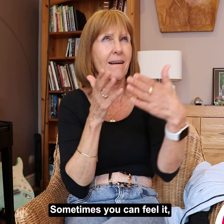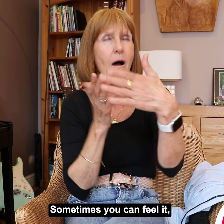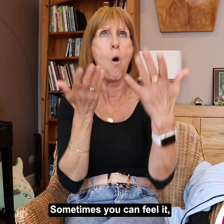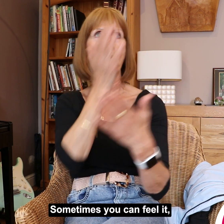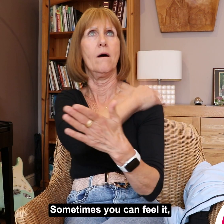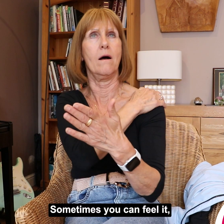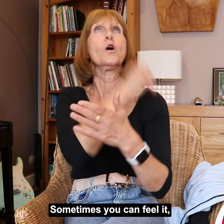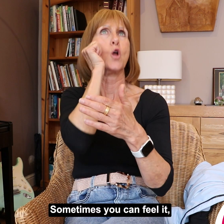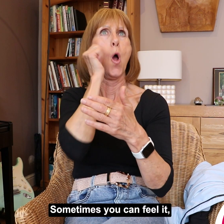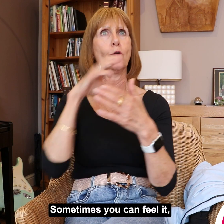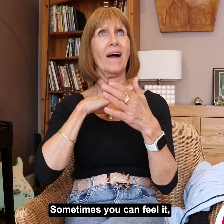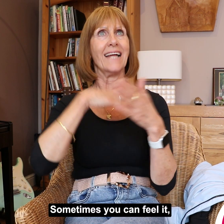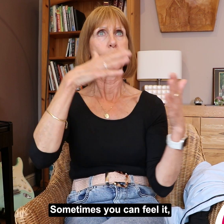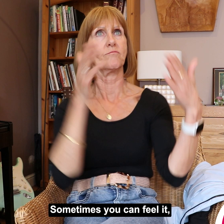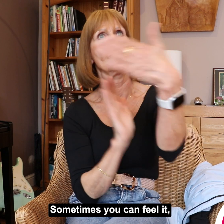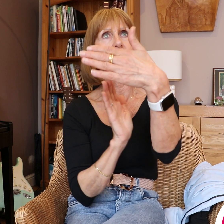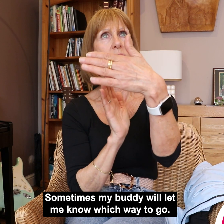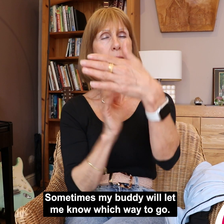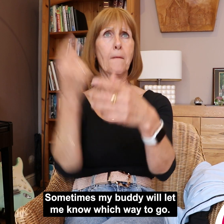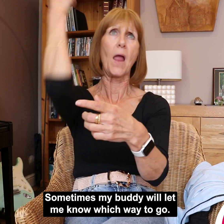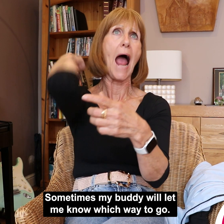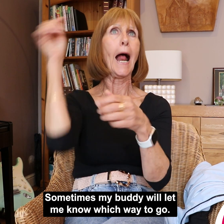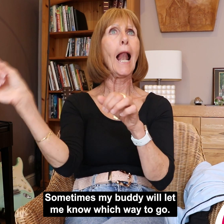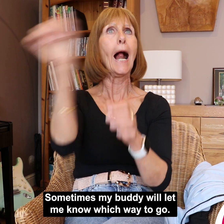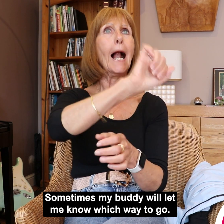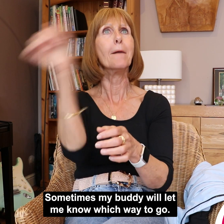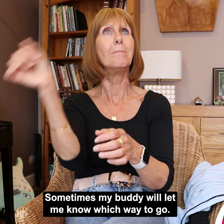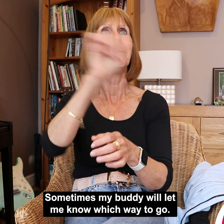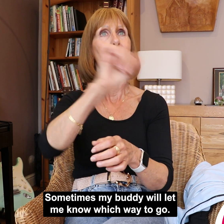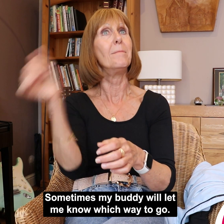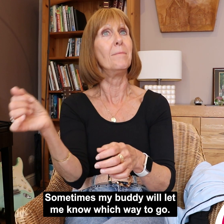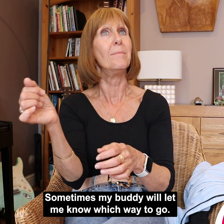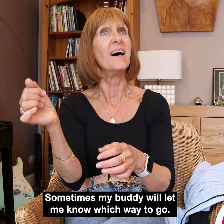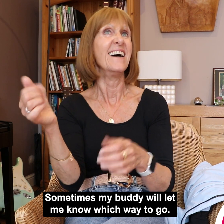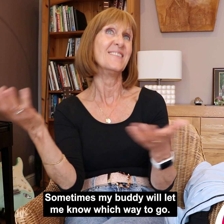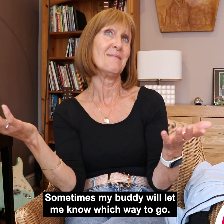Sometimes you can feel it. Sometimes my buddy will let me know which way to go.